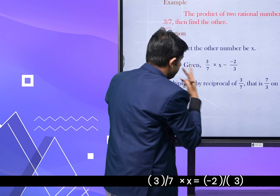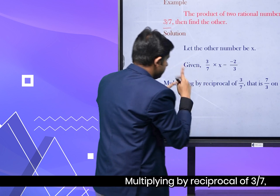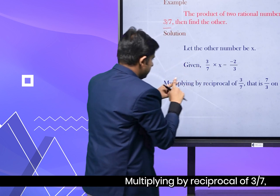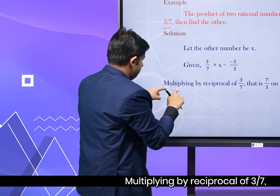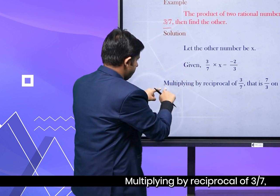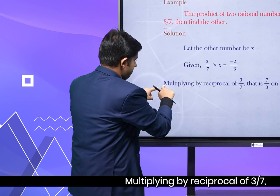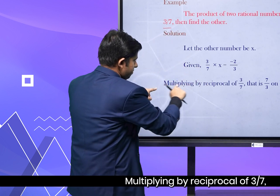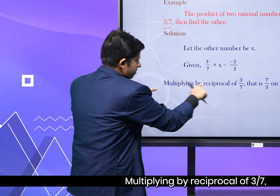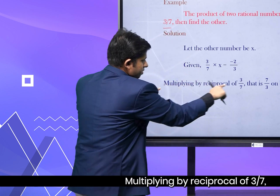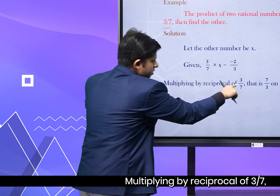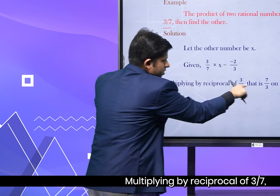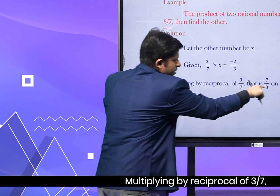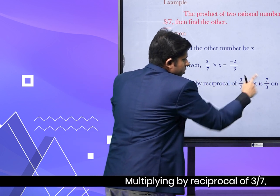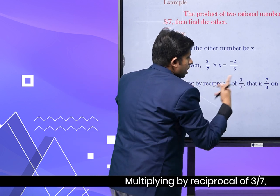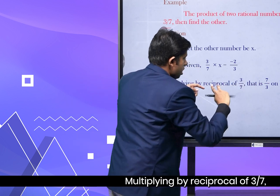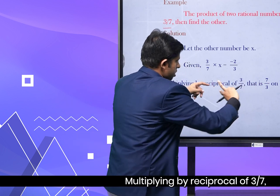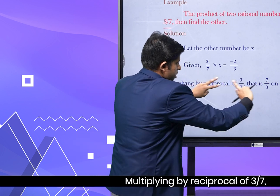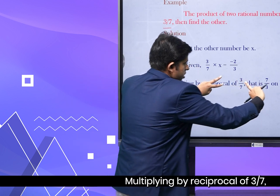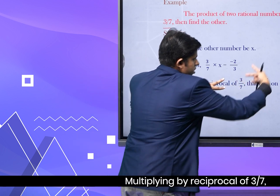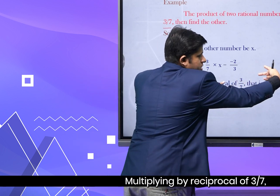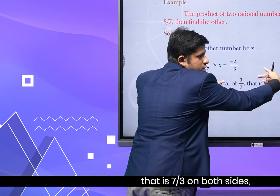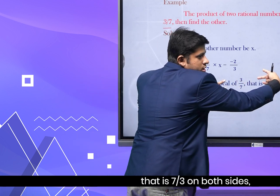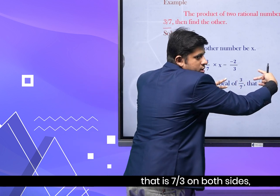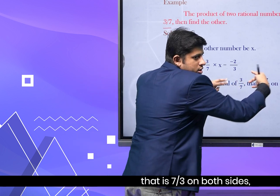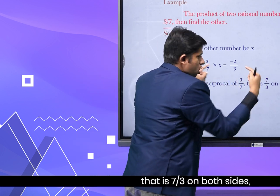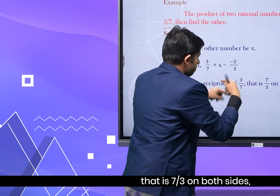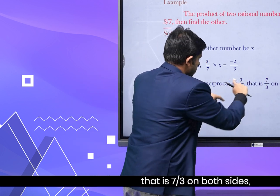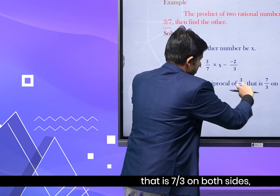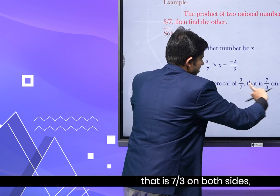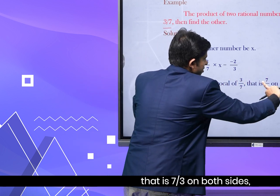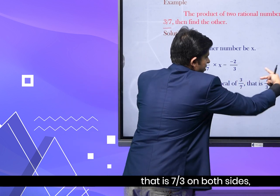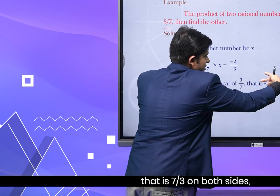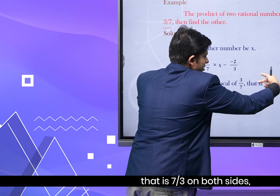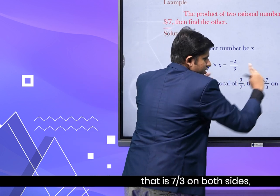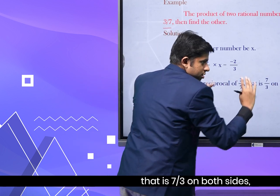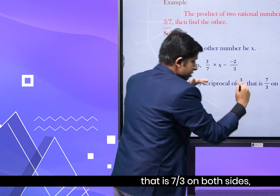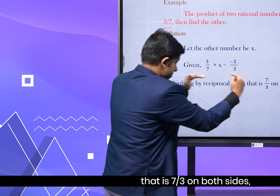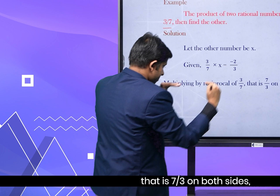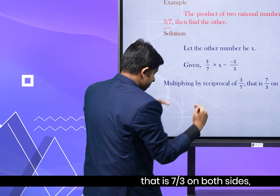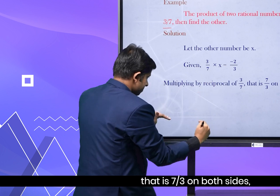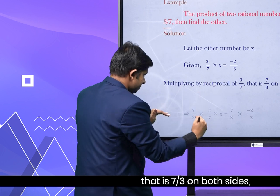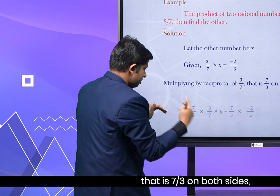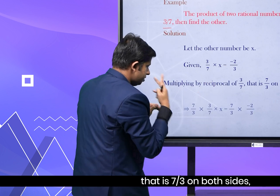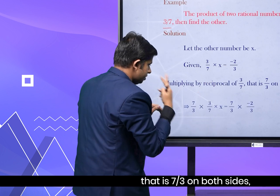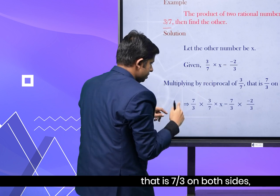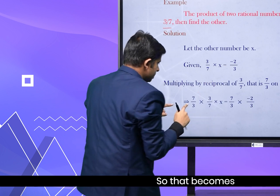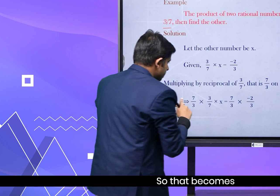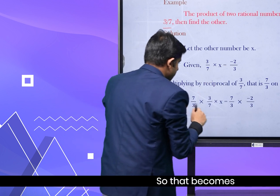Now multiplying by reciprocal of 3 by 7, that is 7 by 3 on both the sides. So that